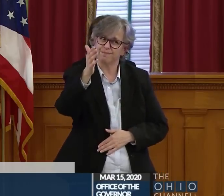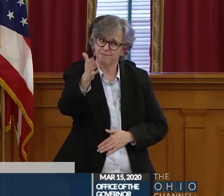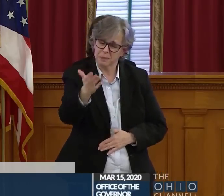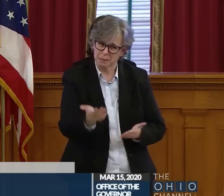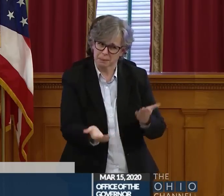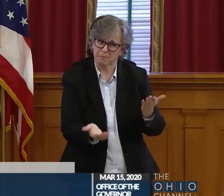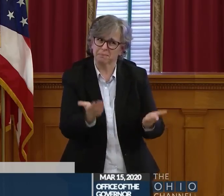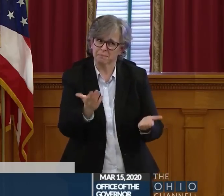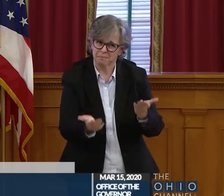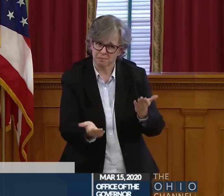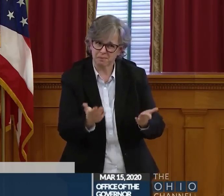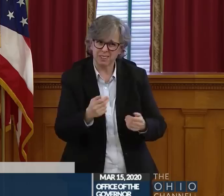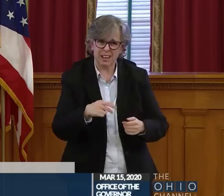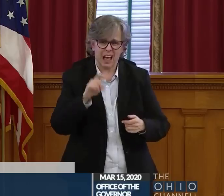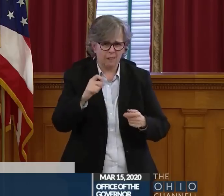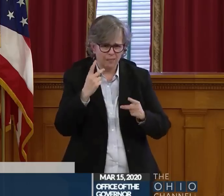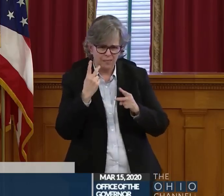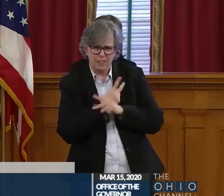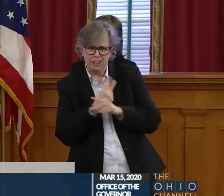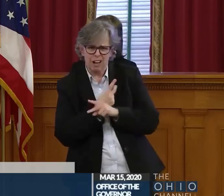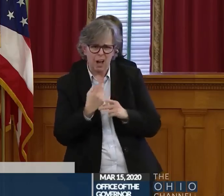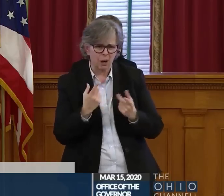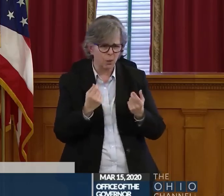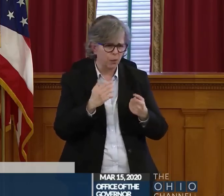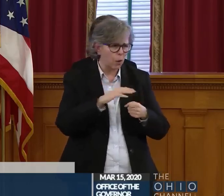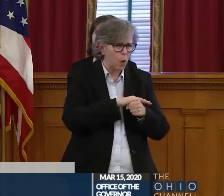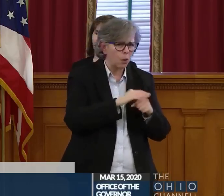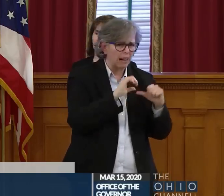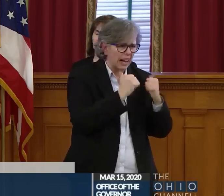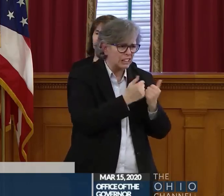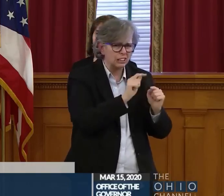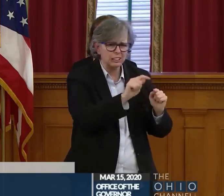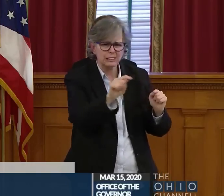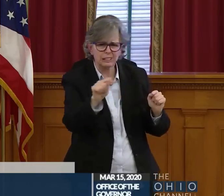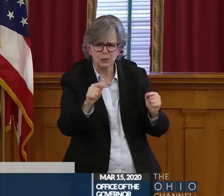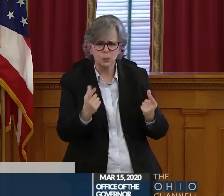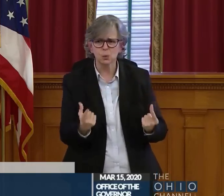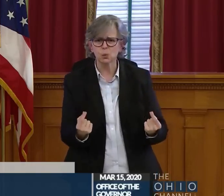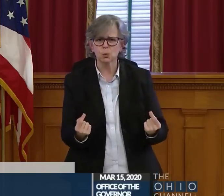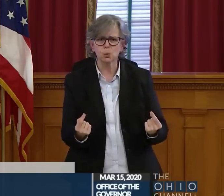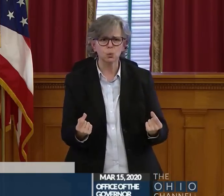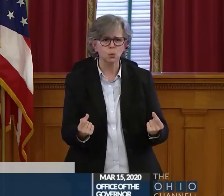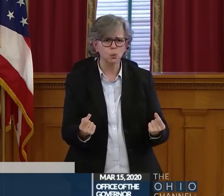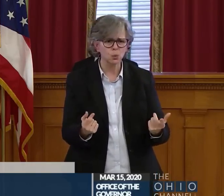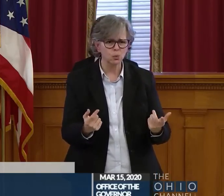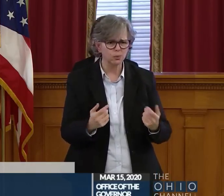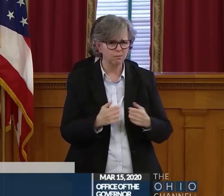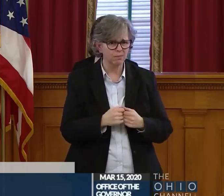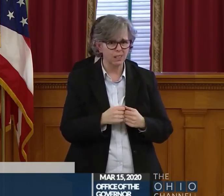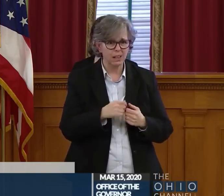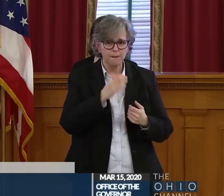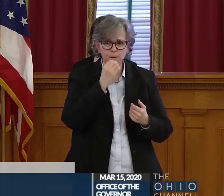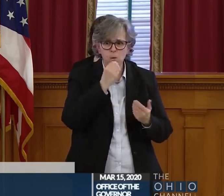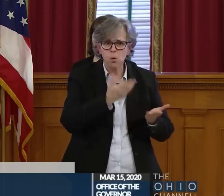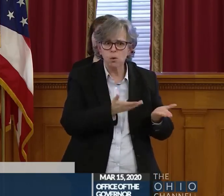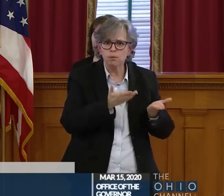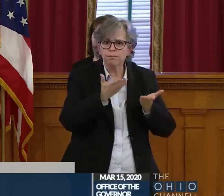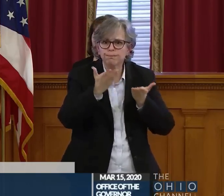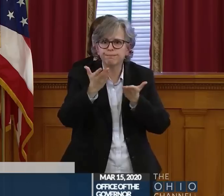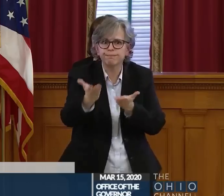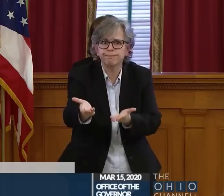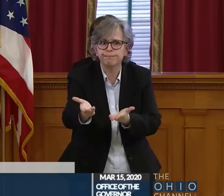work with all our local agencies on making sure that that food does get to the same